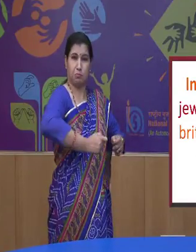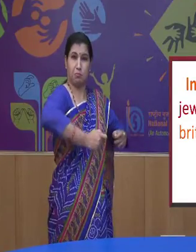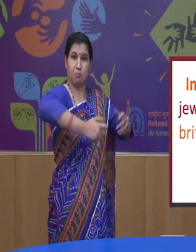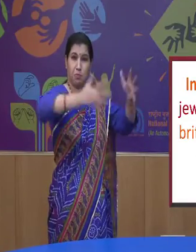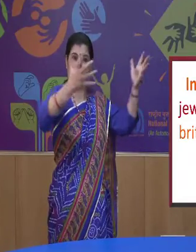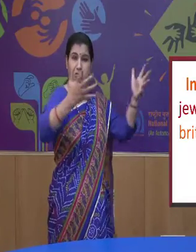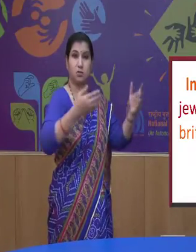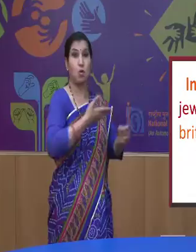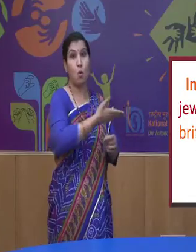Britain.